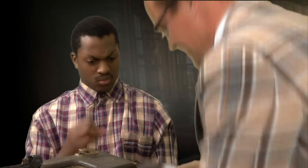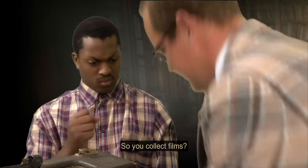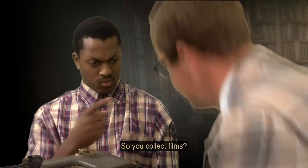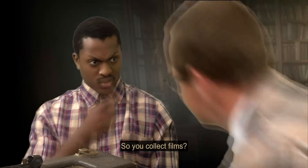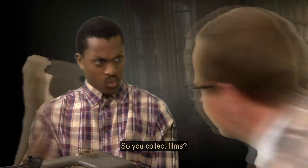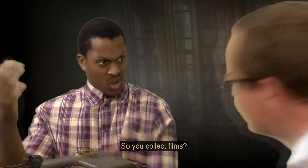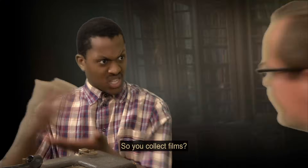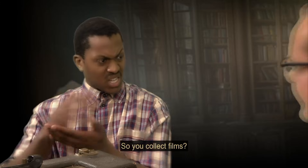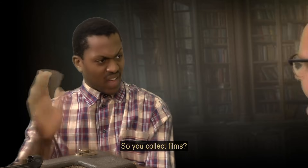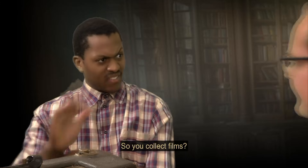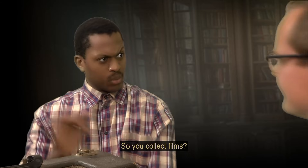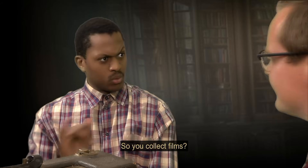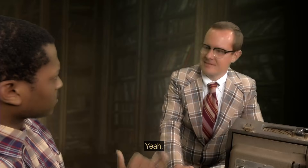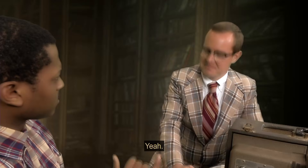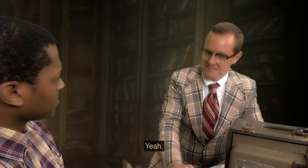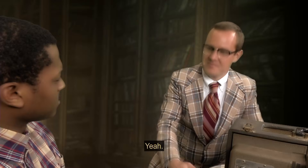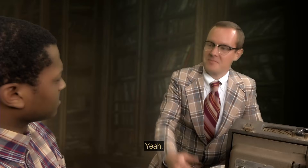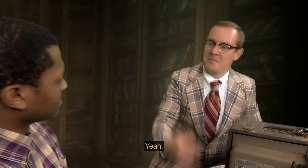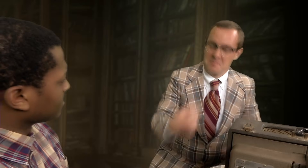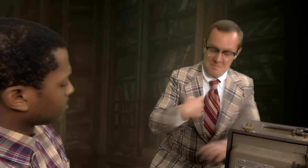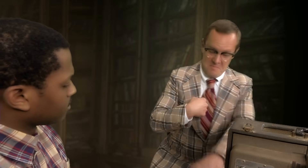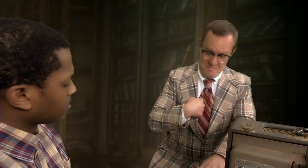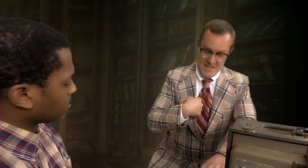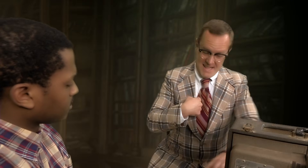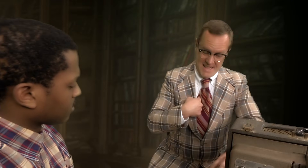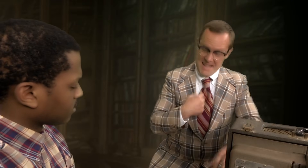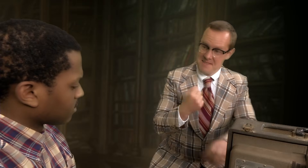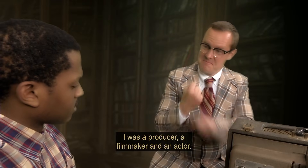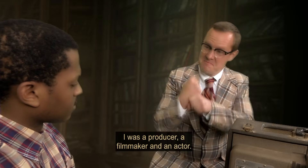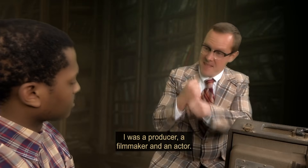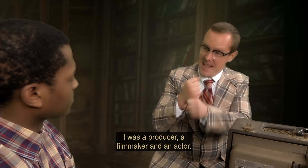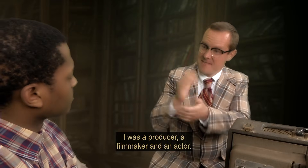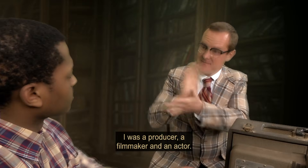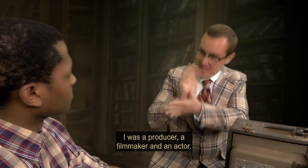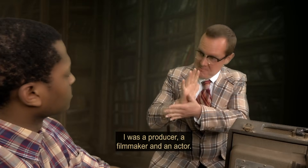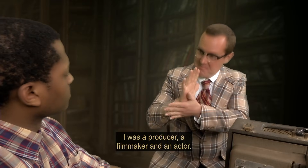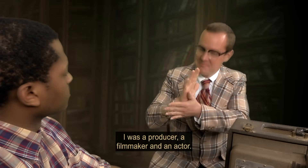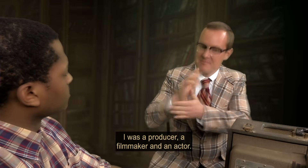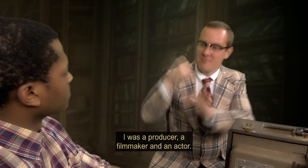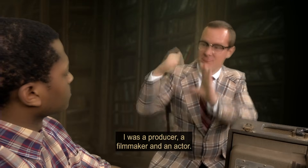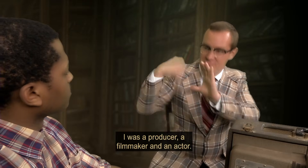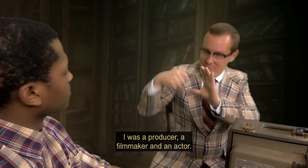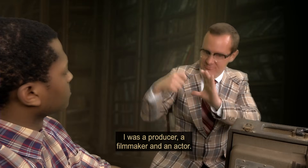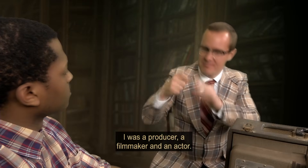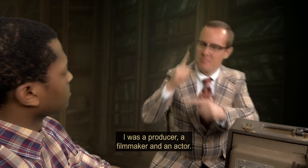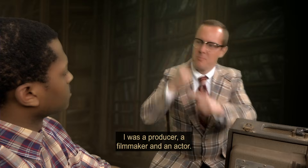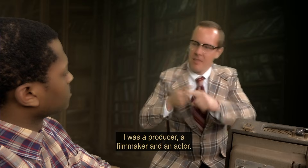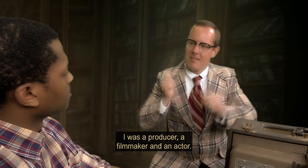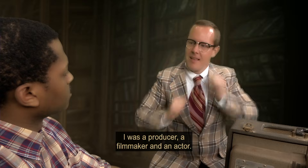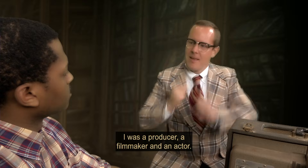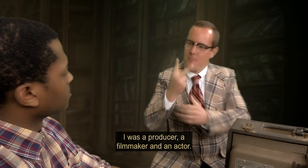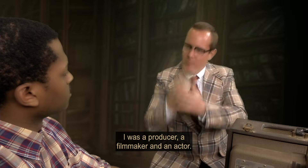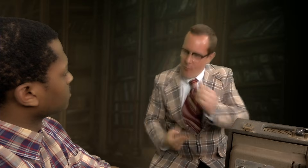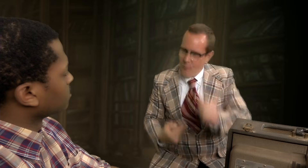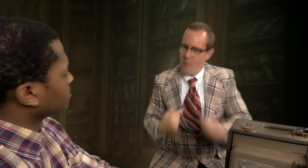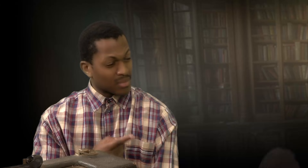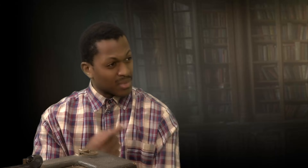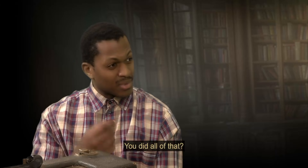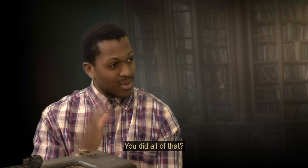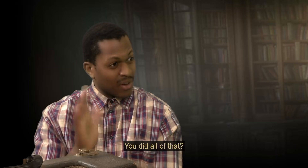So you collect films? Yeah. I was a producer, a filmmaker, and an actor.